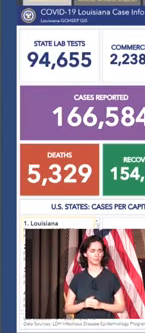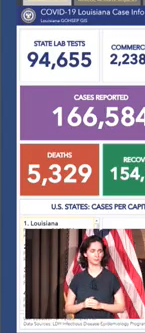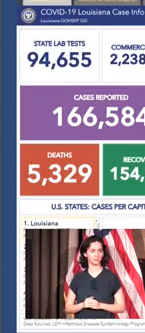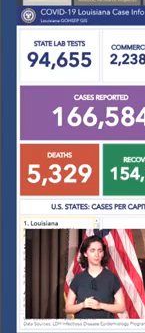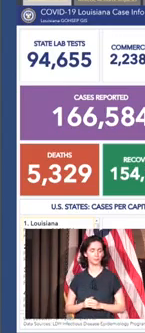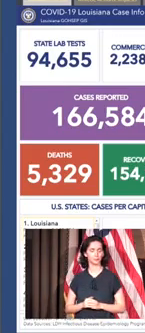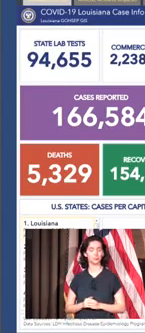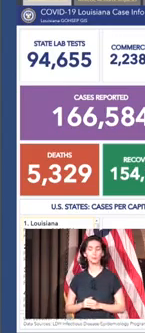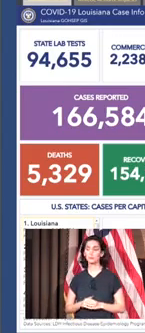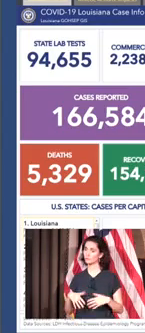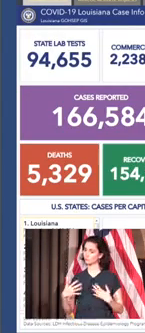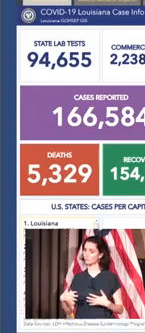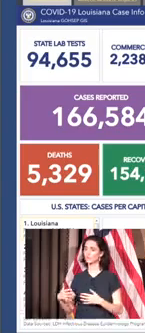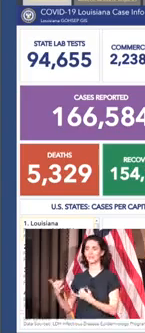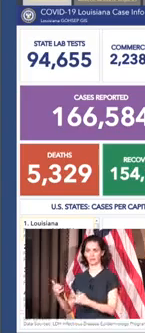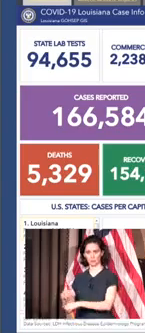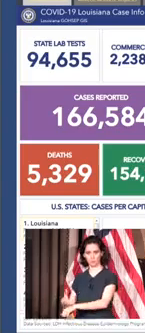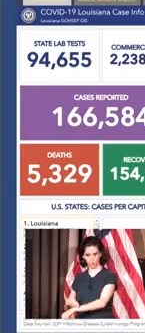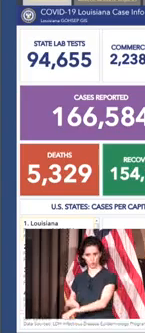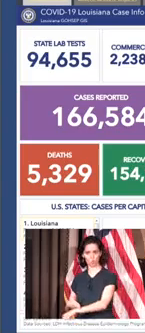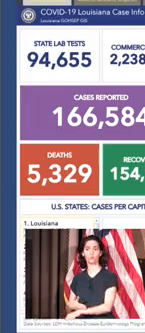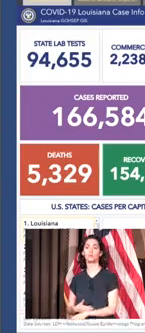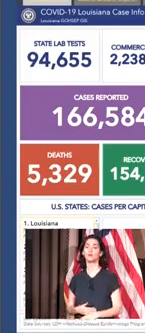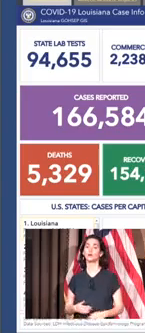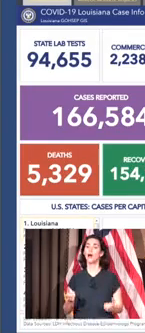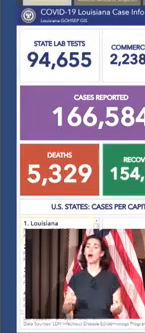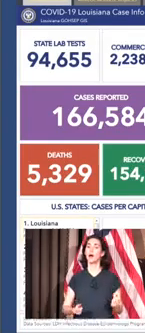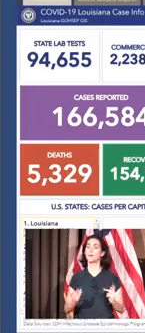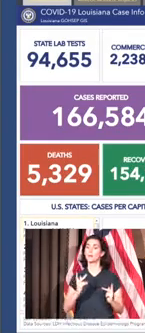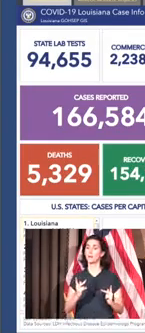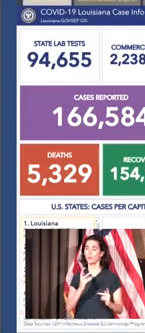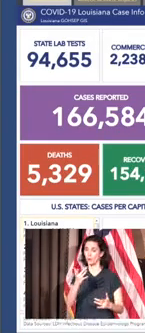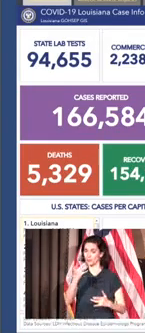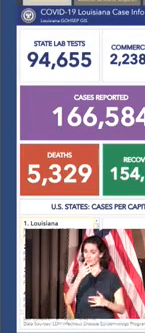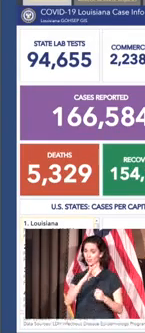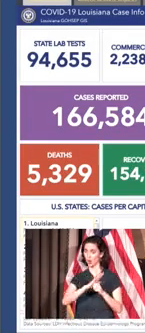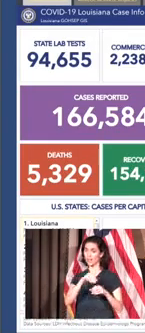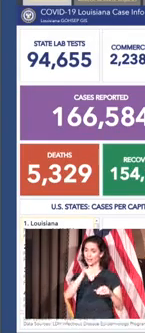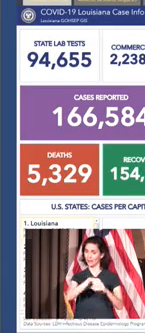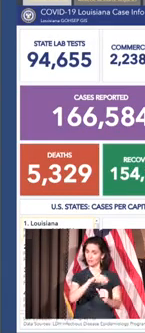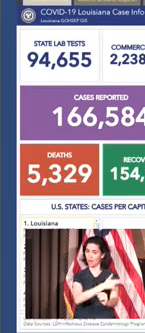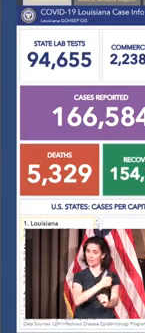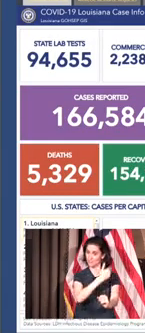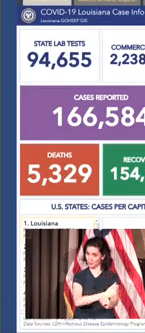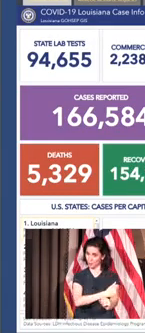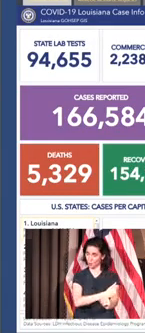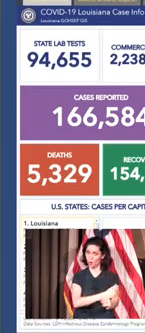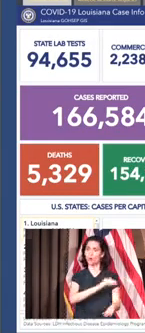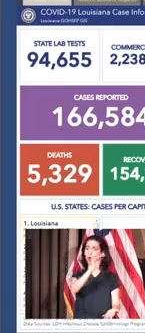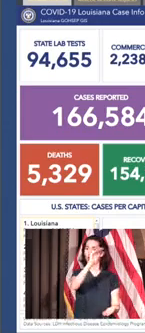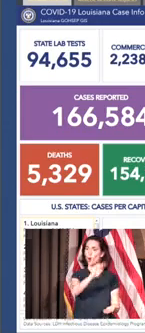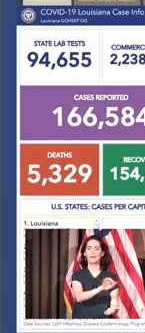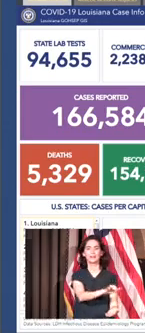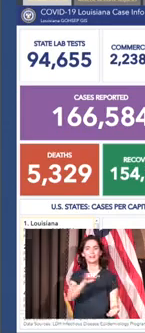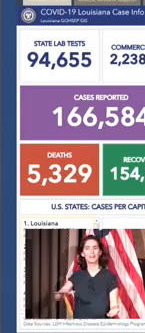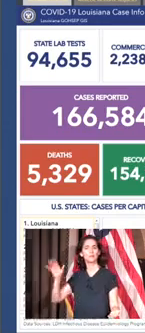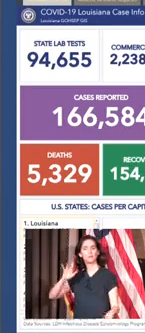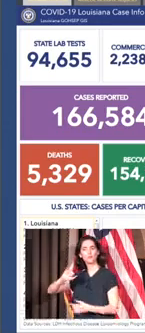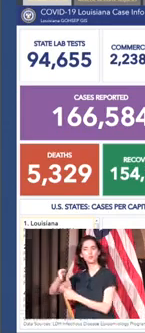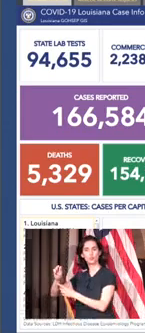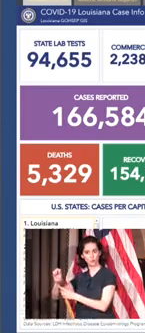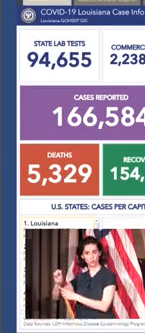we made some progress there. In fact, our hospitalization numbers are down to the levels that we last saw in early June, just before that